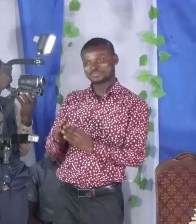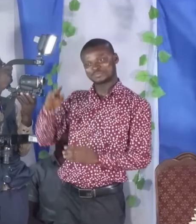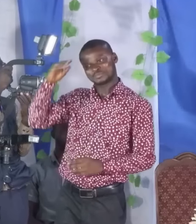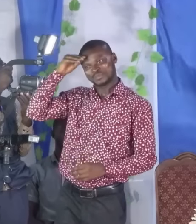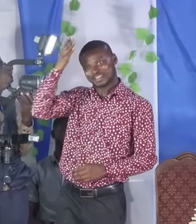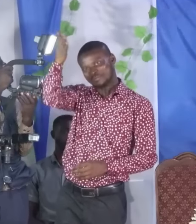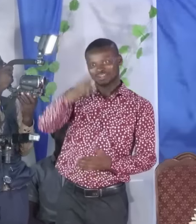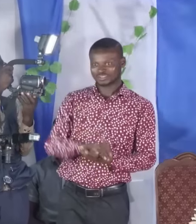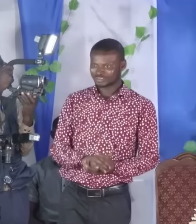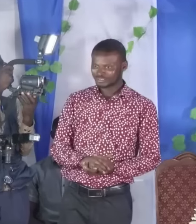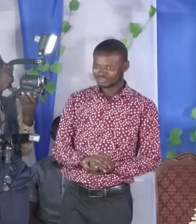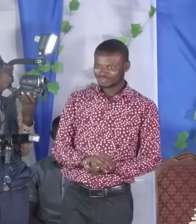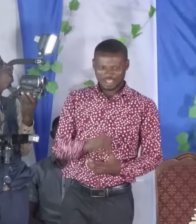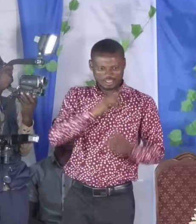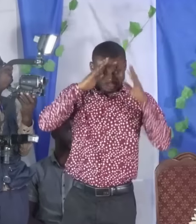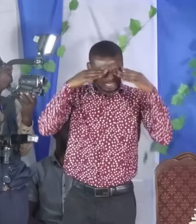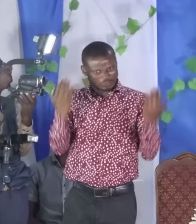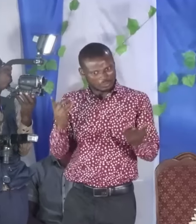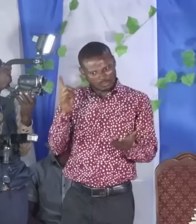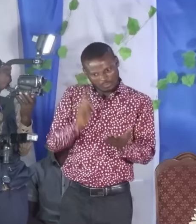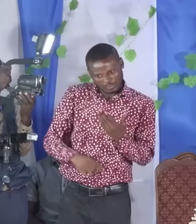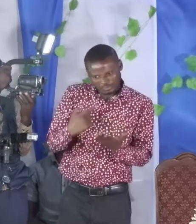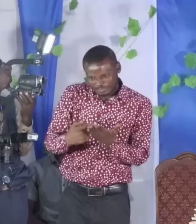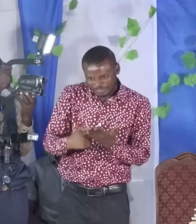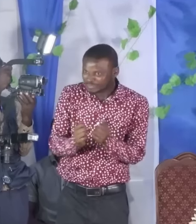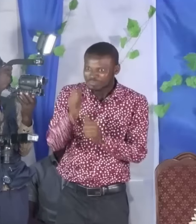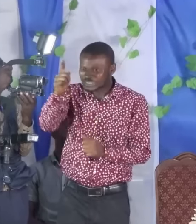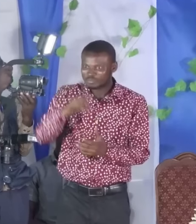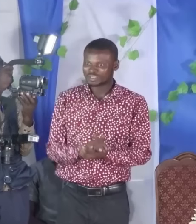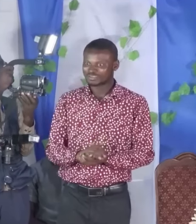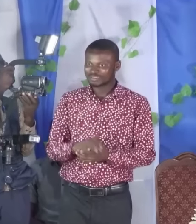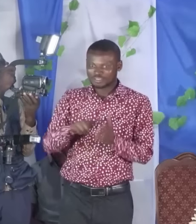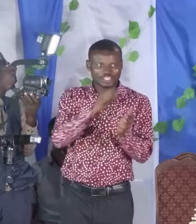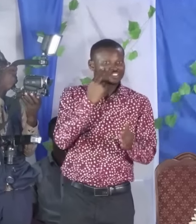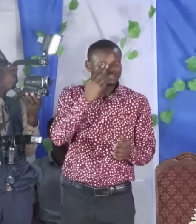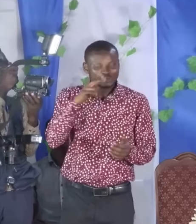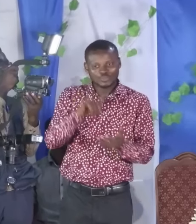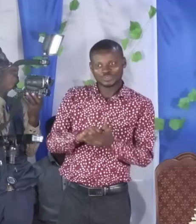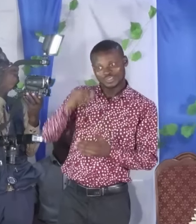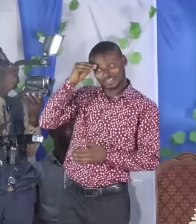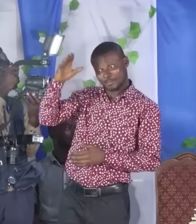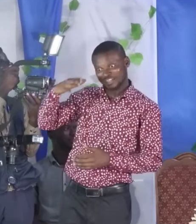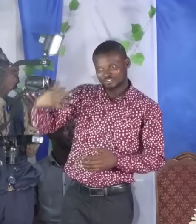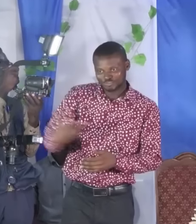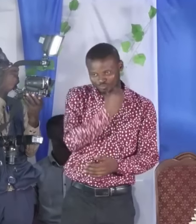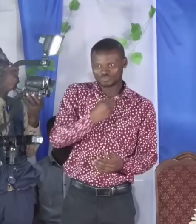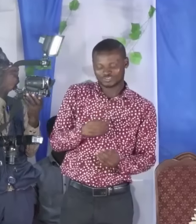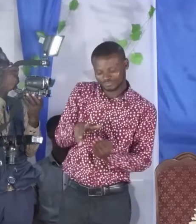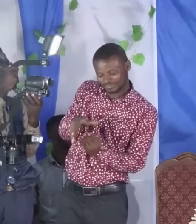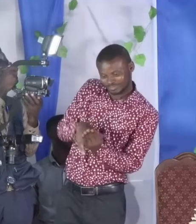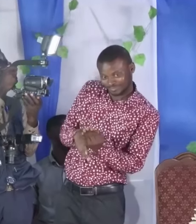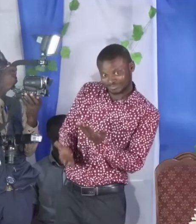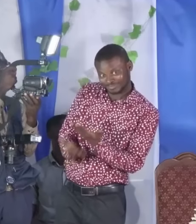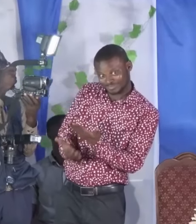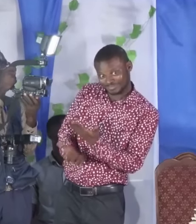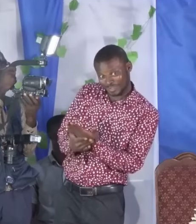some will catch that man, no. The boy has a man, they need a checkbook. What your check? No, what check? What the amakwano? I'm